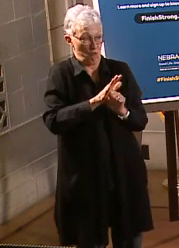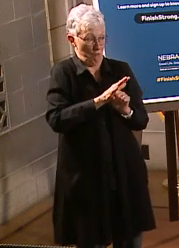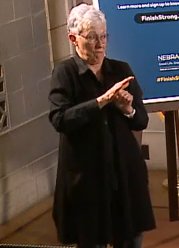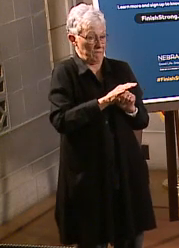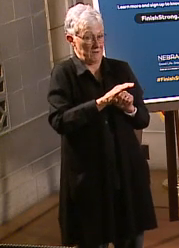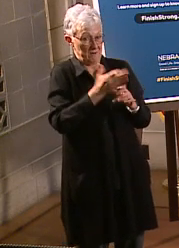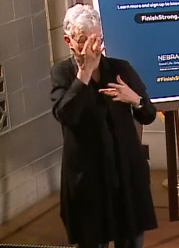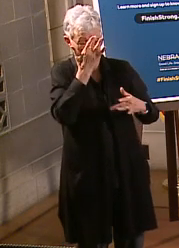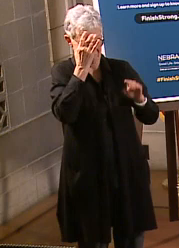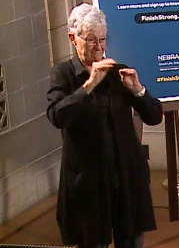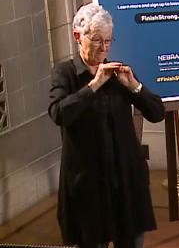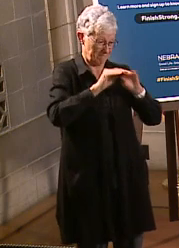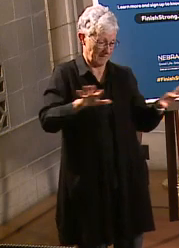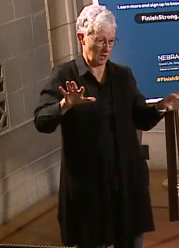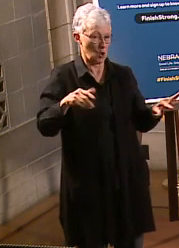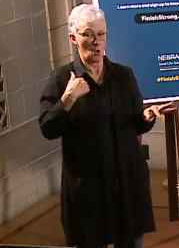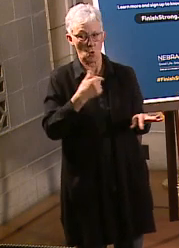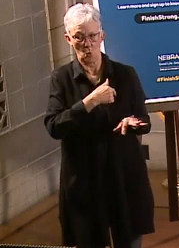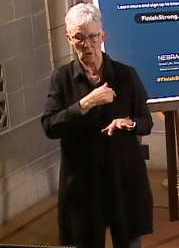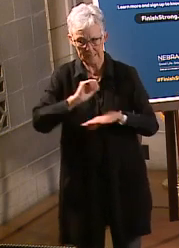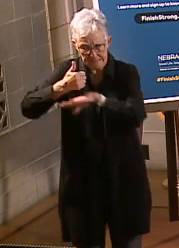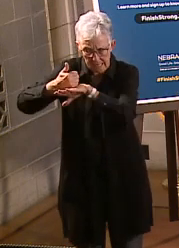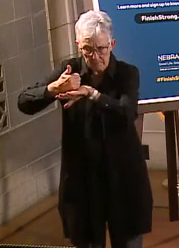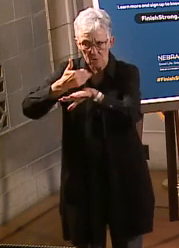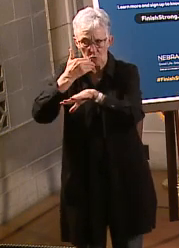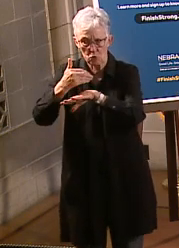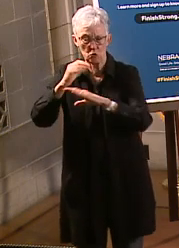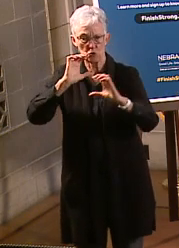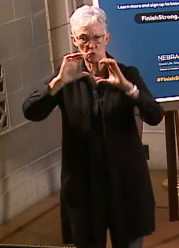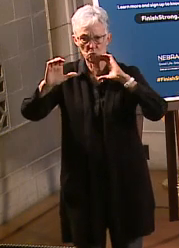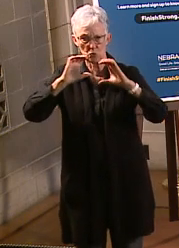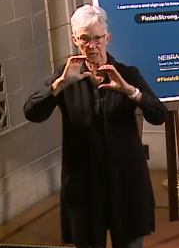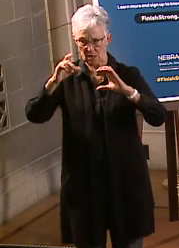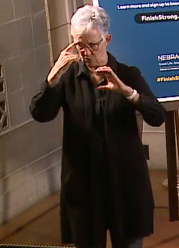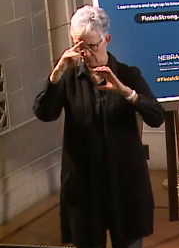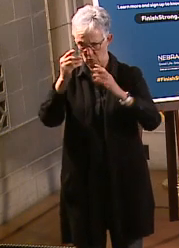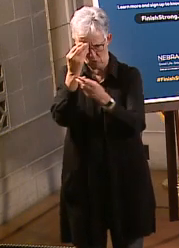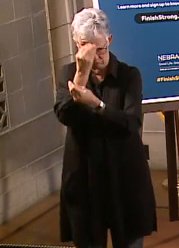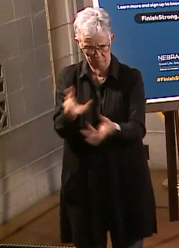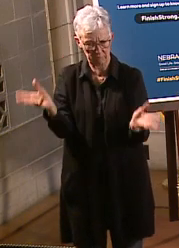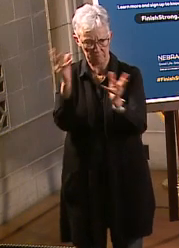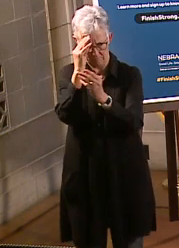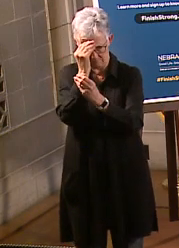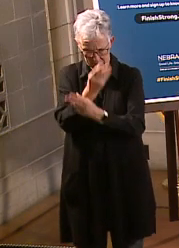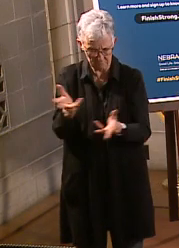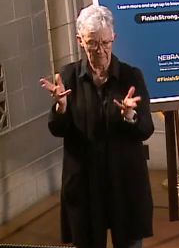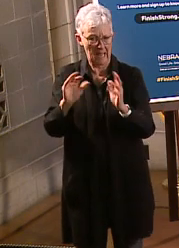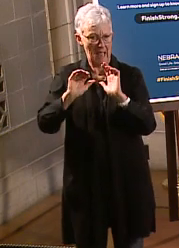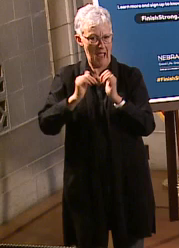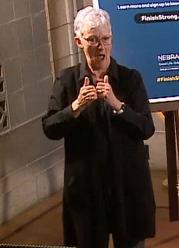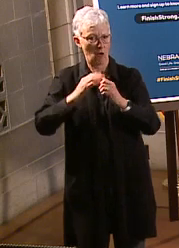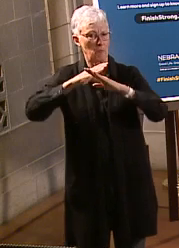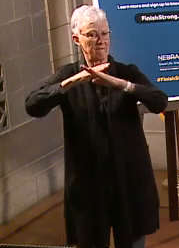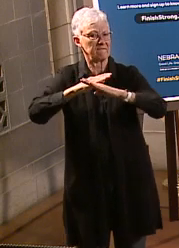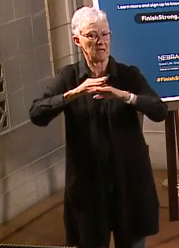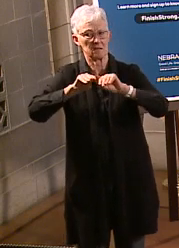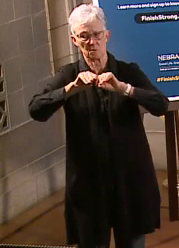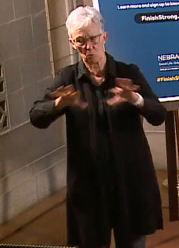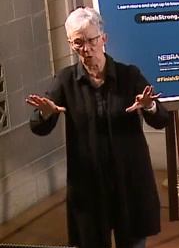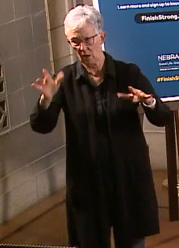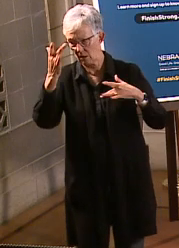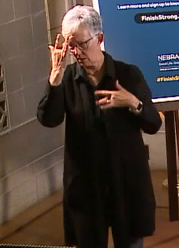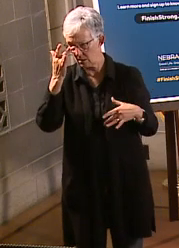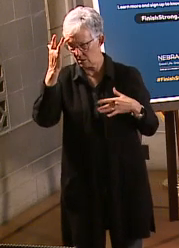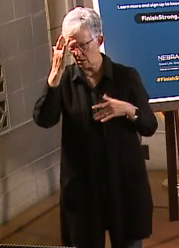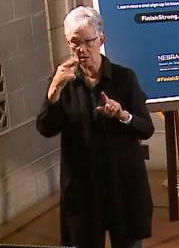plan around ways to stop the spread, but also as new information, public health information is coming available, pointing them to